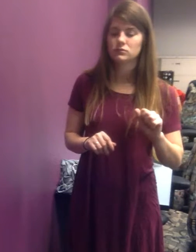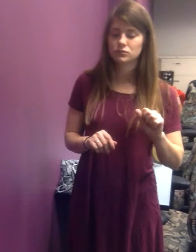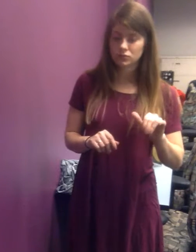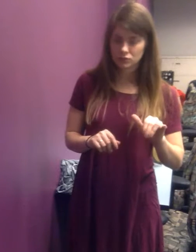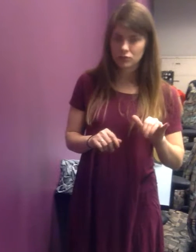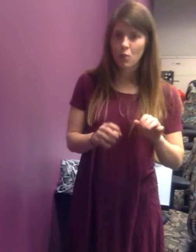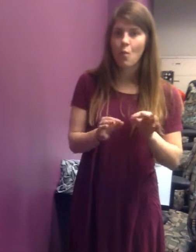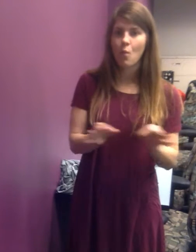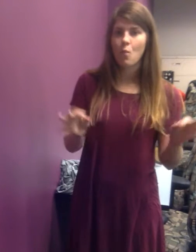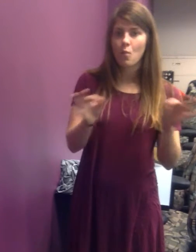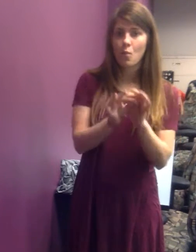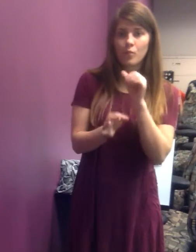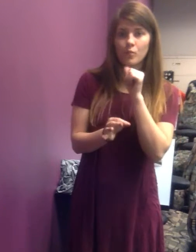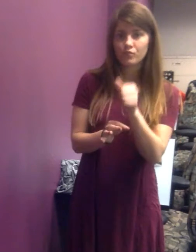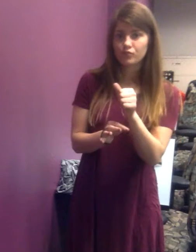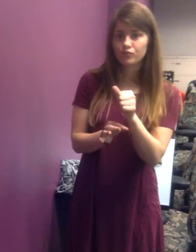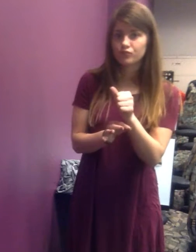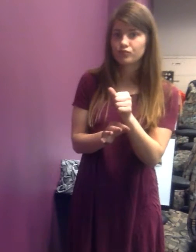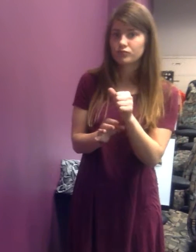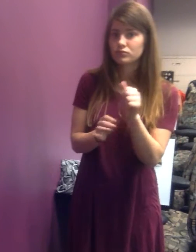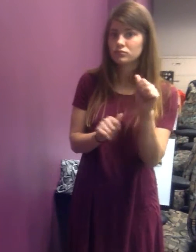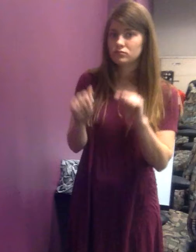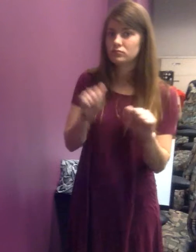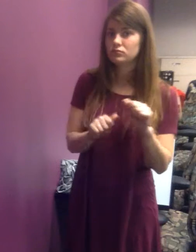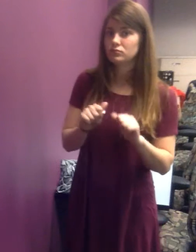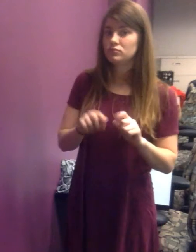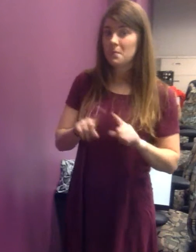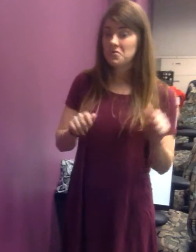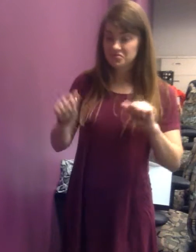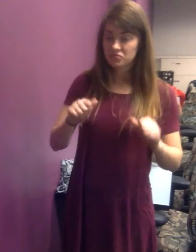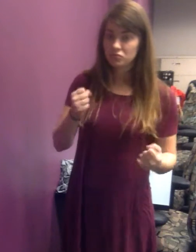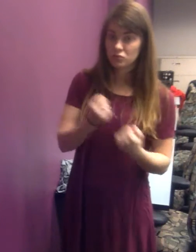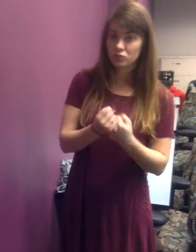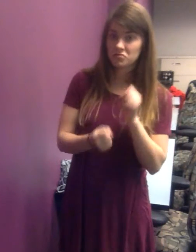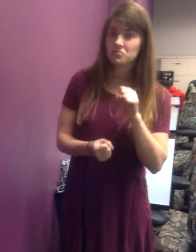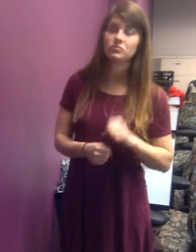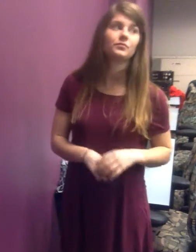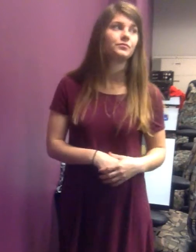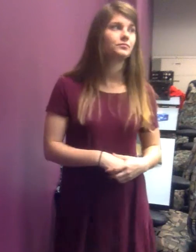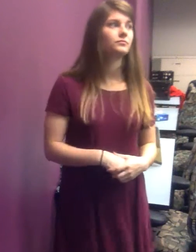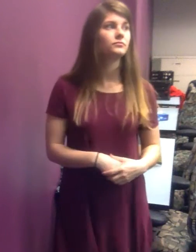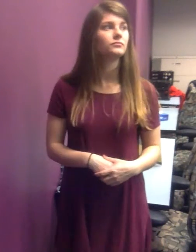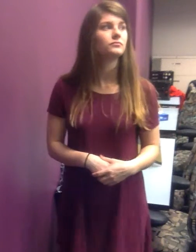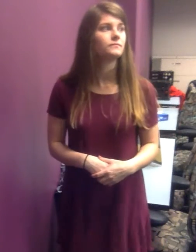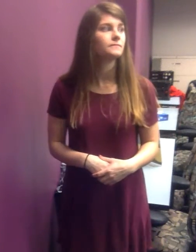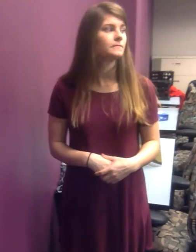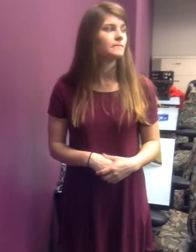the AFP rally, I ran into Myron E. Bell, a supportive attendee and a speaker. Why are you here? Well, these